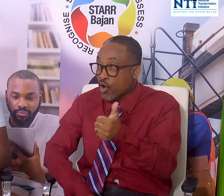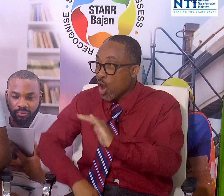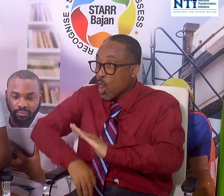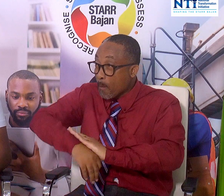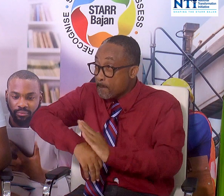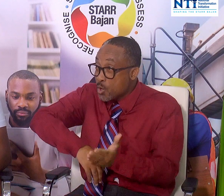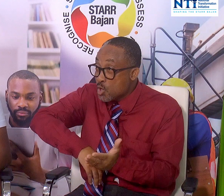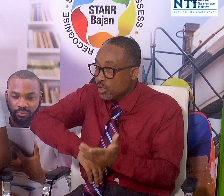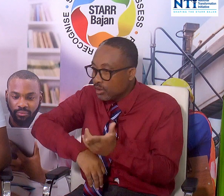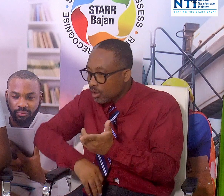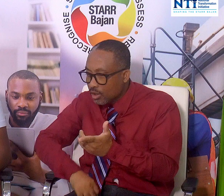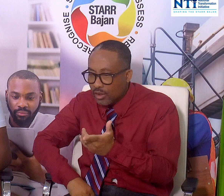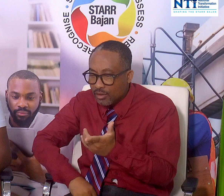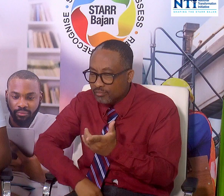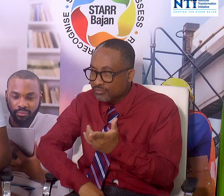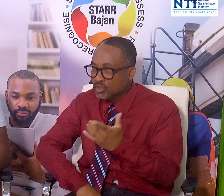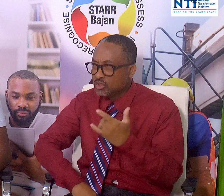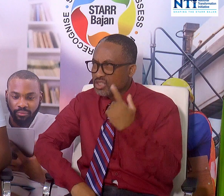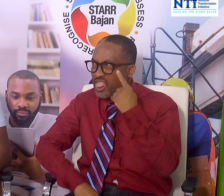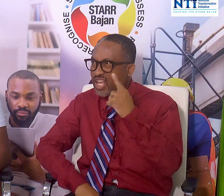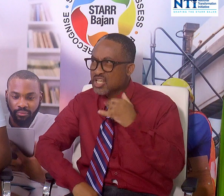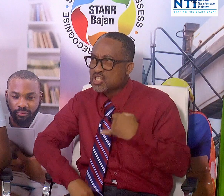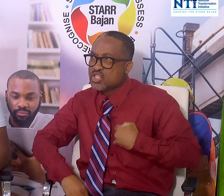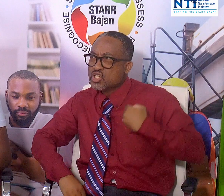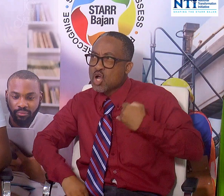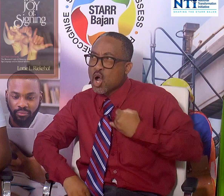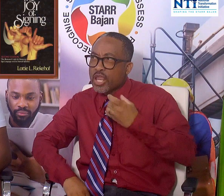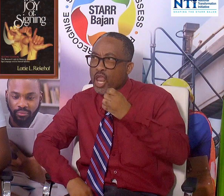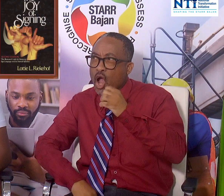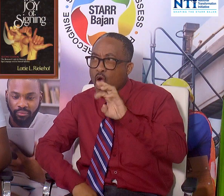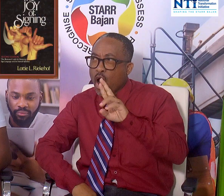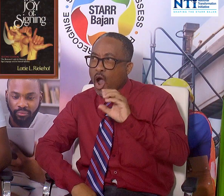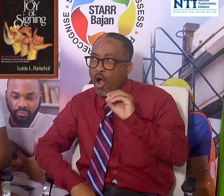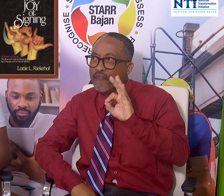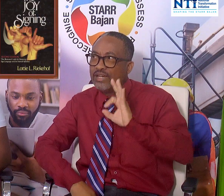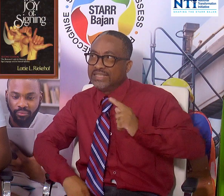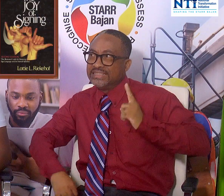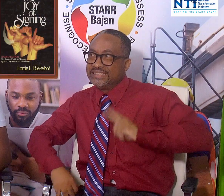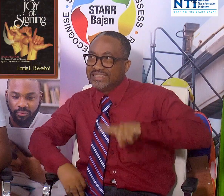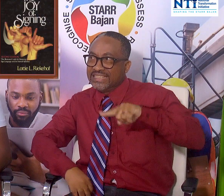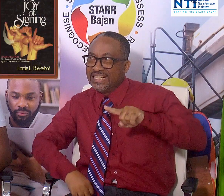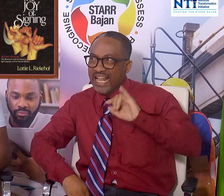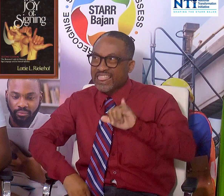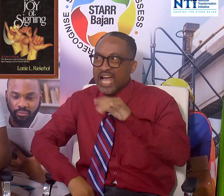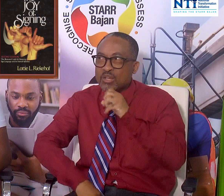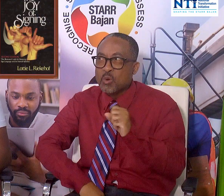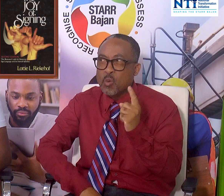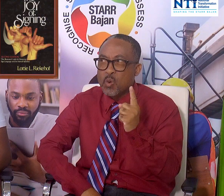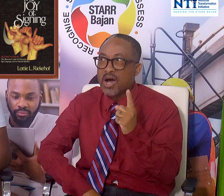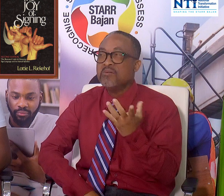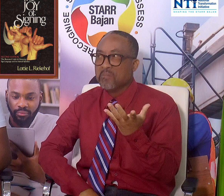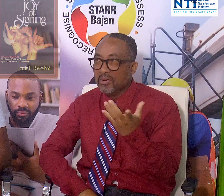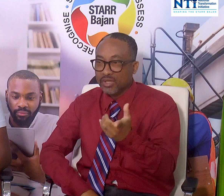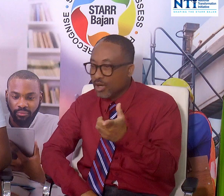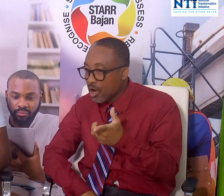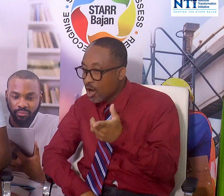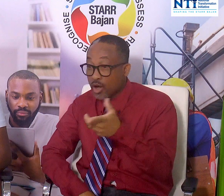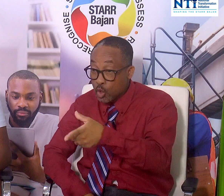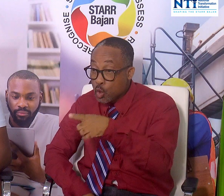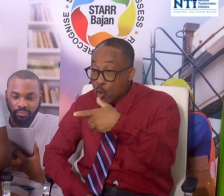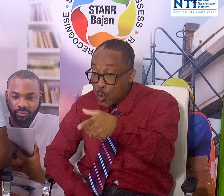So then, you know, my family had a sign language book, and there was a book called The Joy of Signing. That's an old